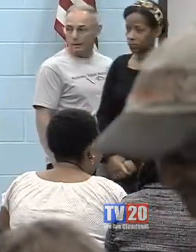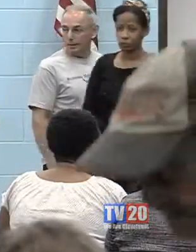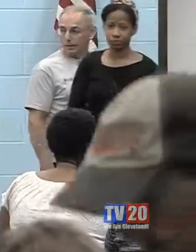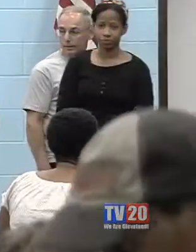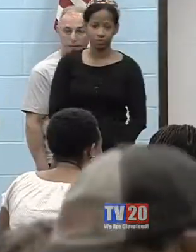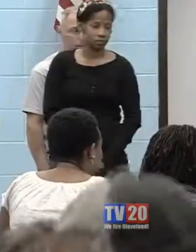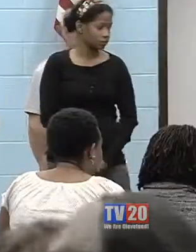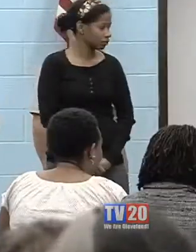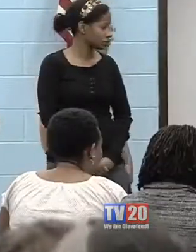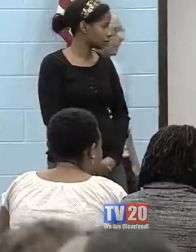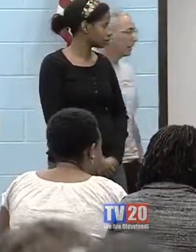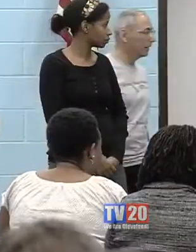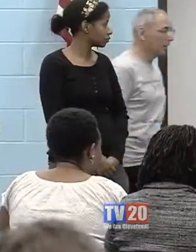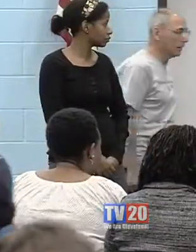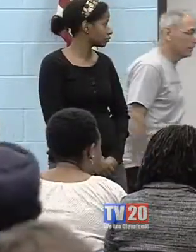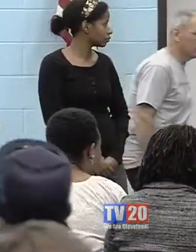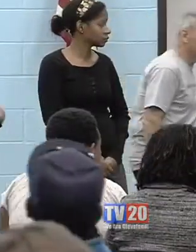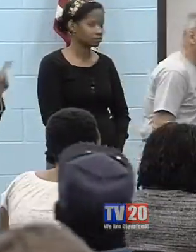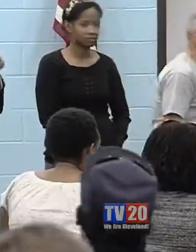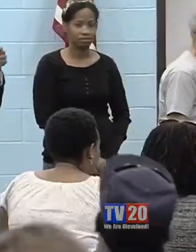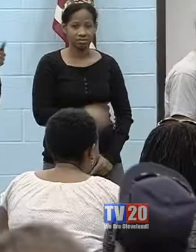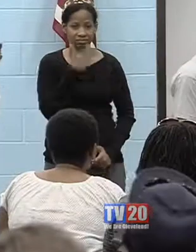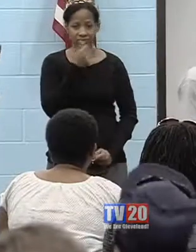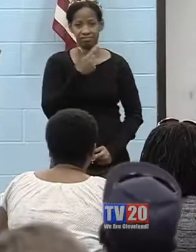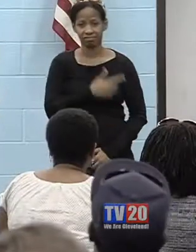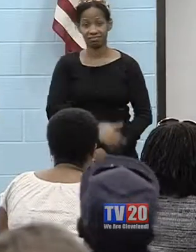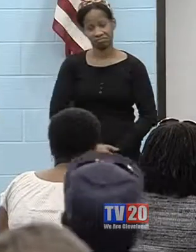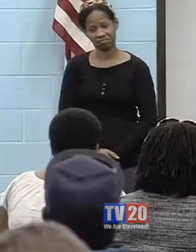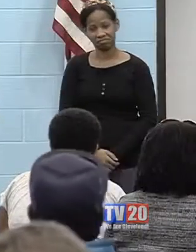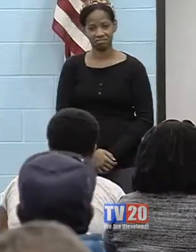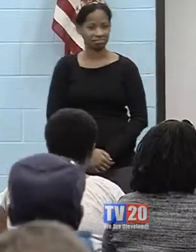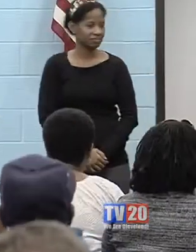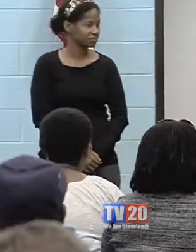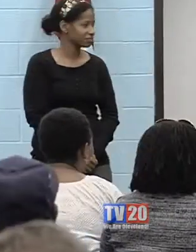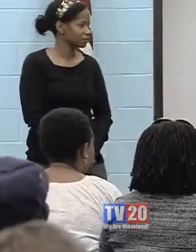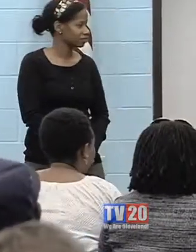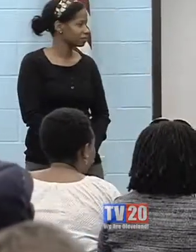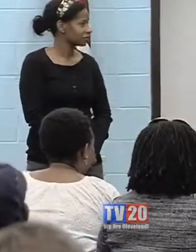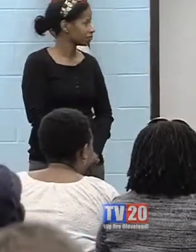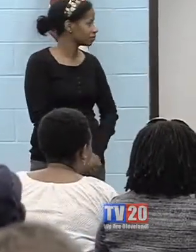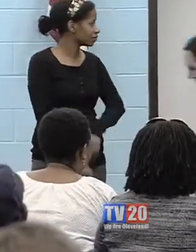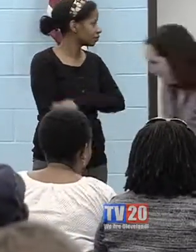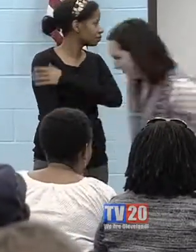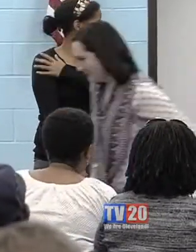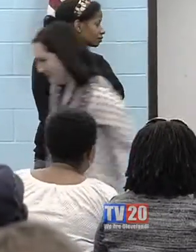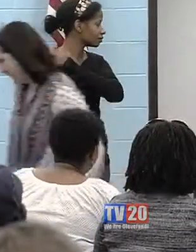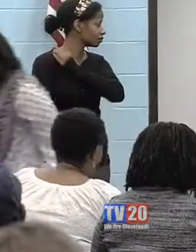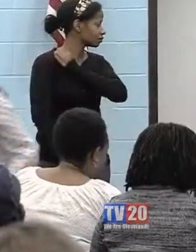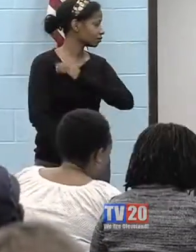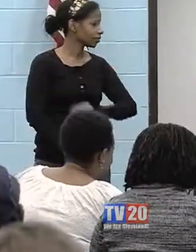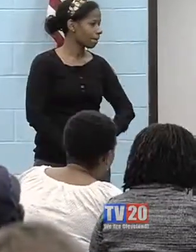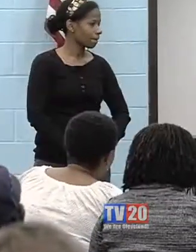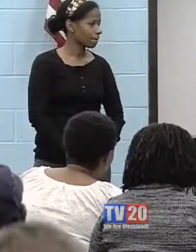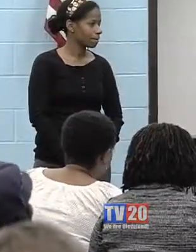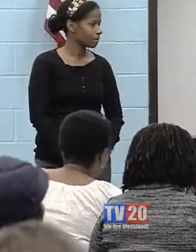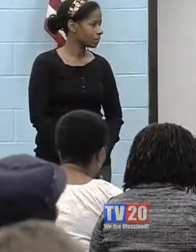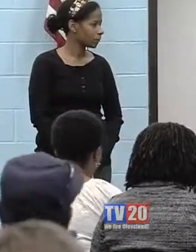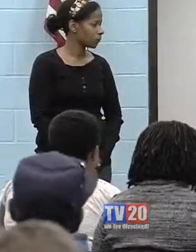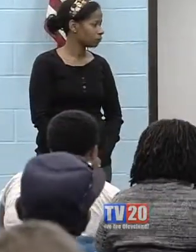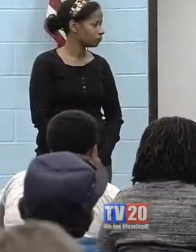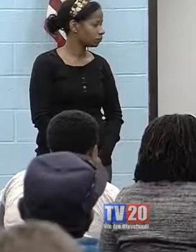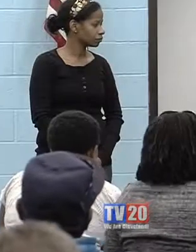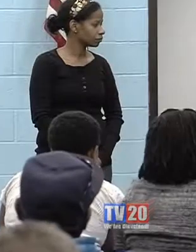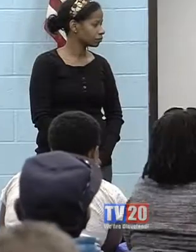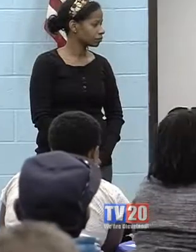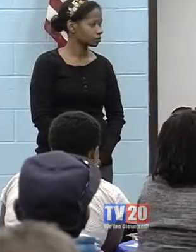Actually, you know what? This is actually, in terms of disabilities, back to this white cane law. This is how